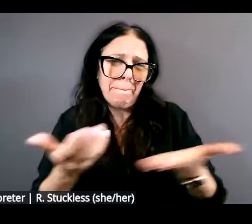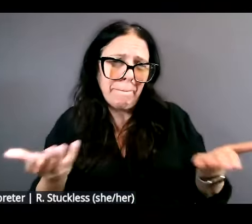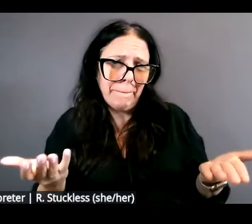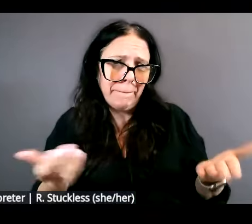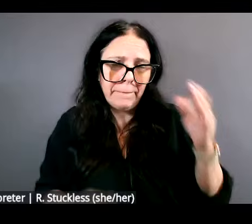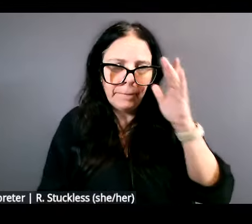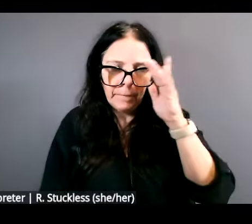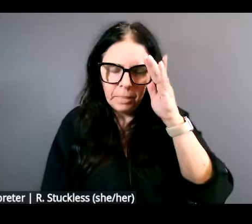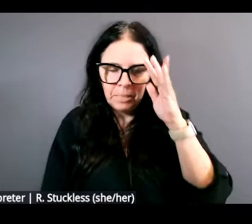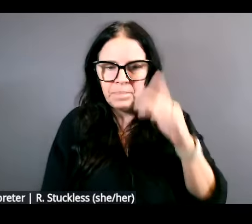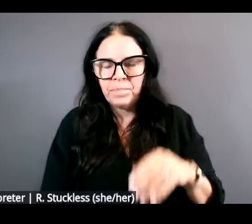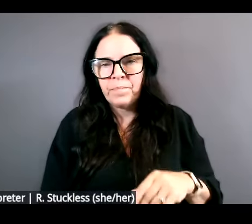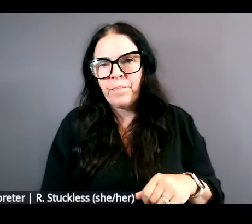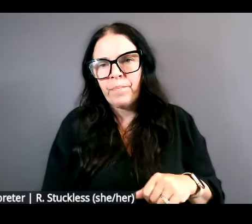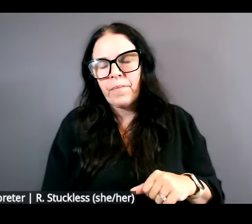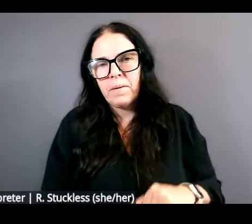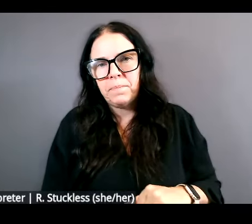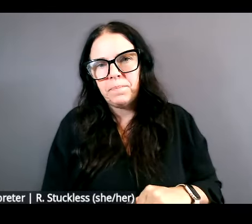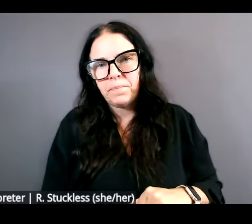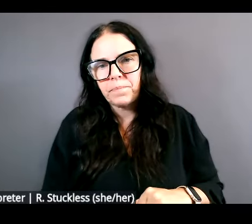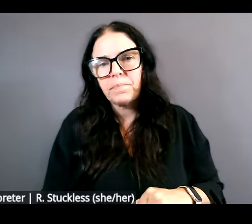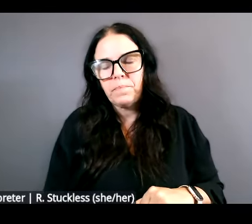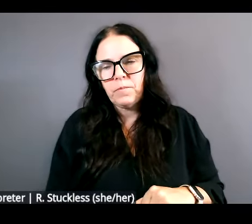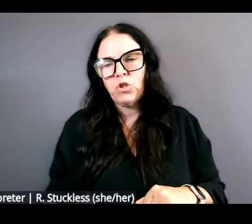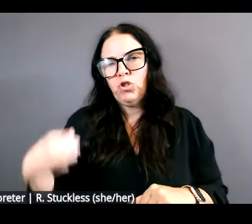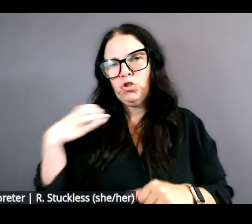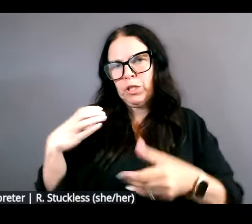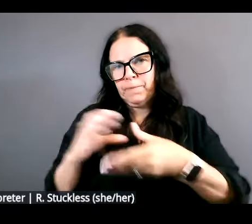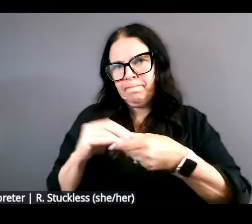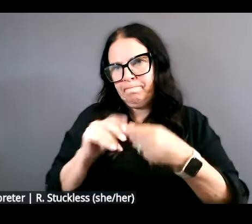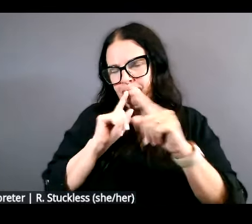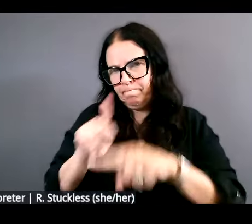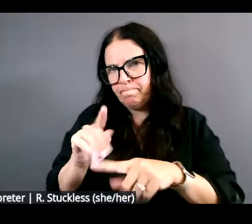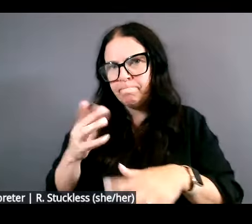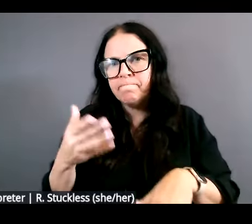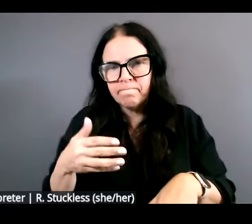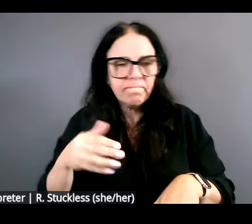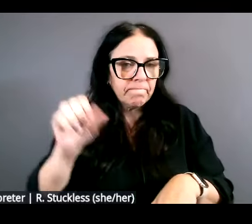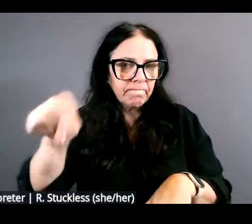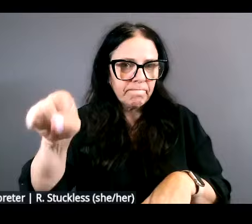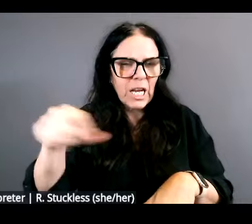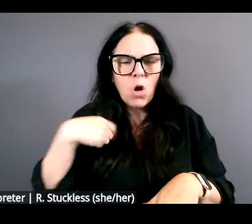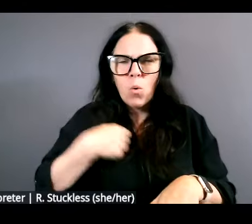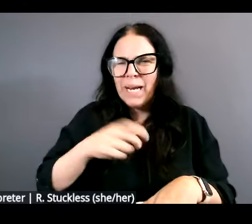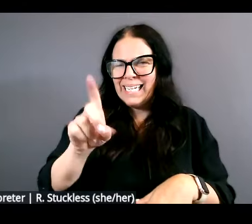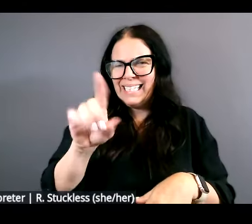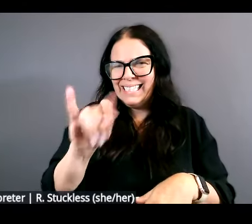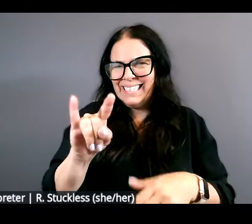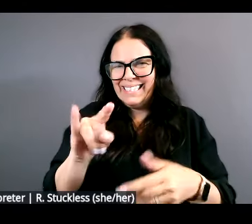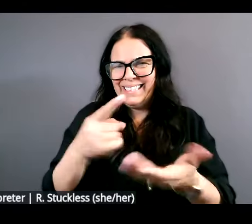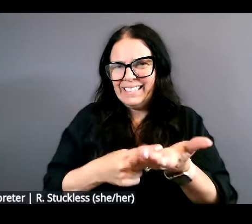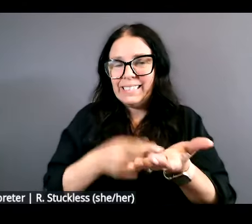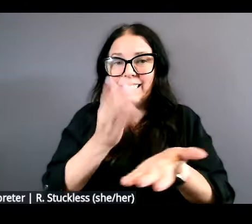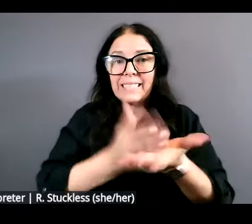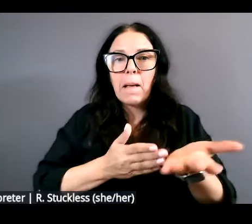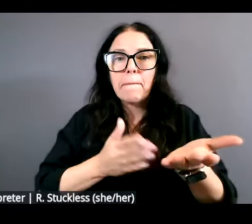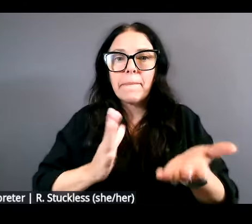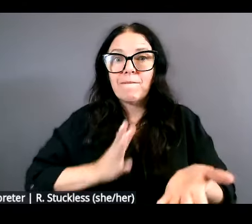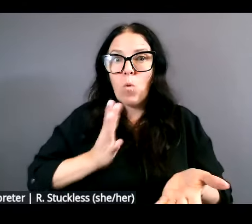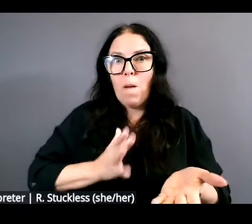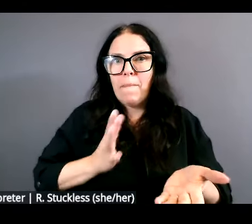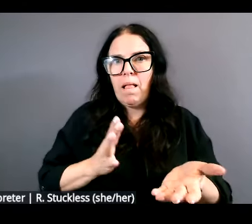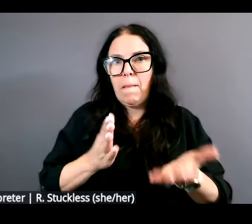We had spoken about that even with regard to some of the, the public comments that are being received where it's a formal letter or